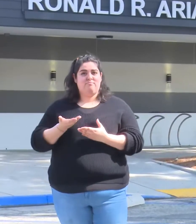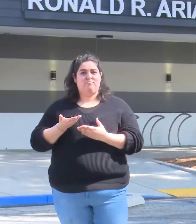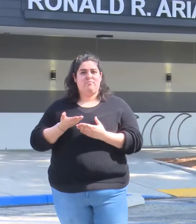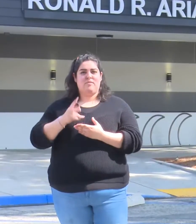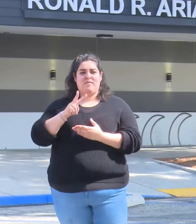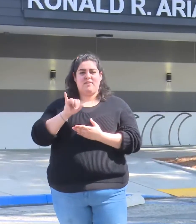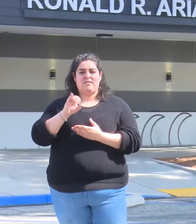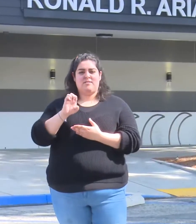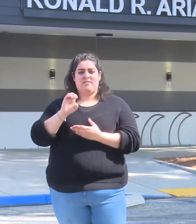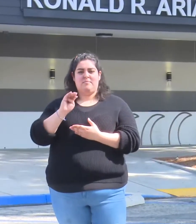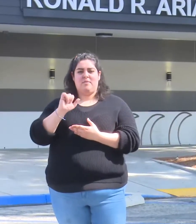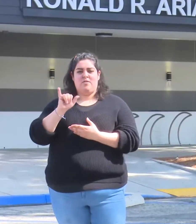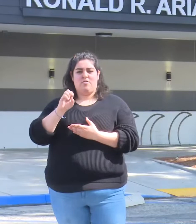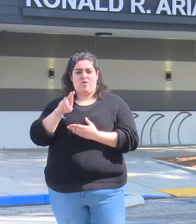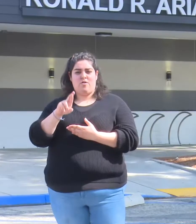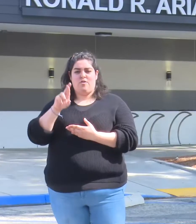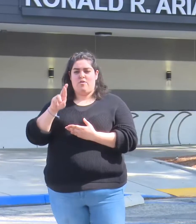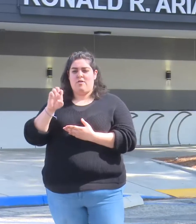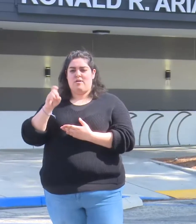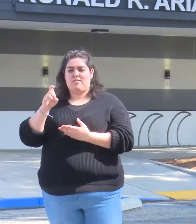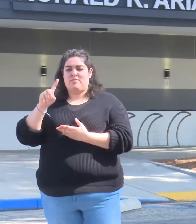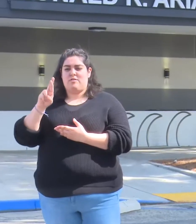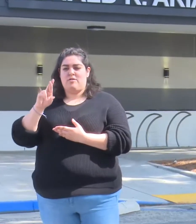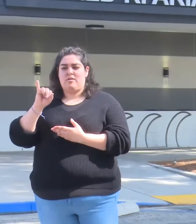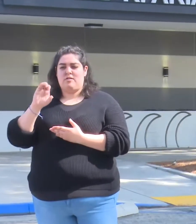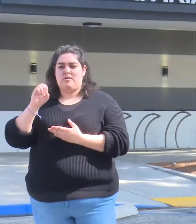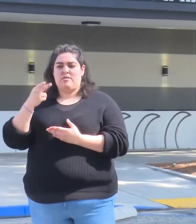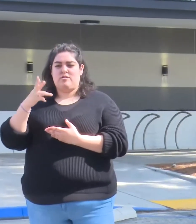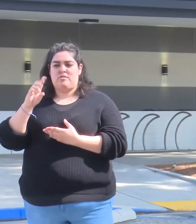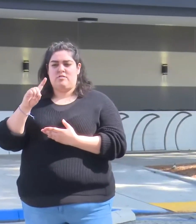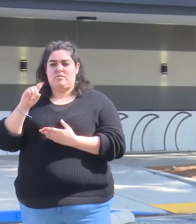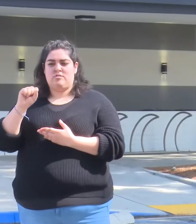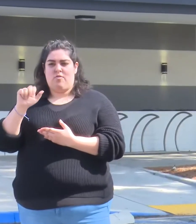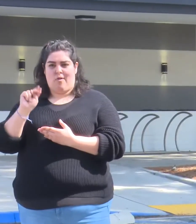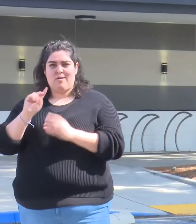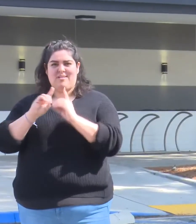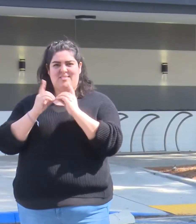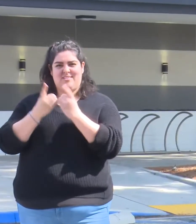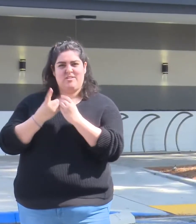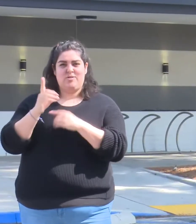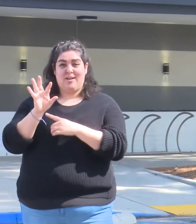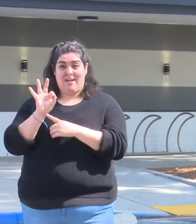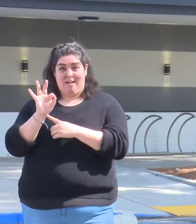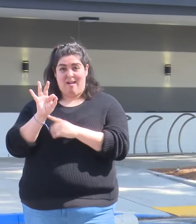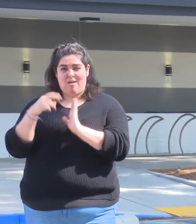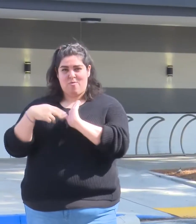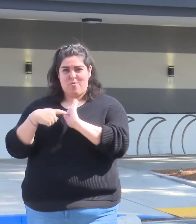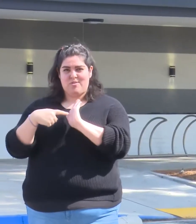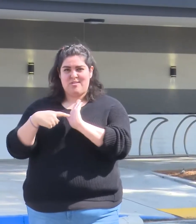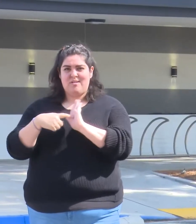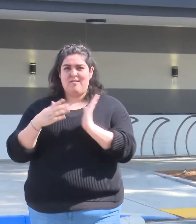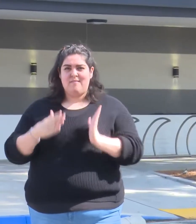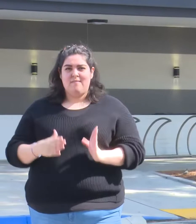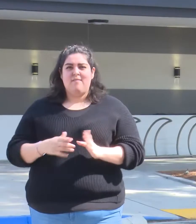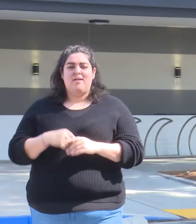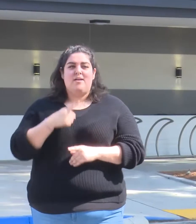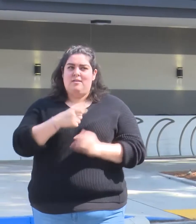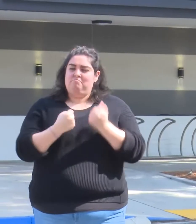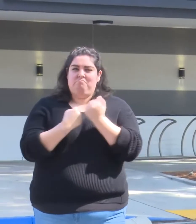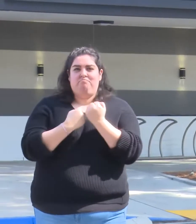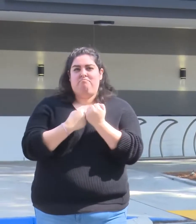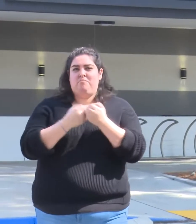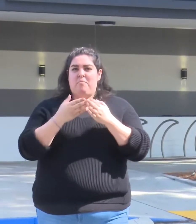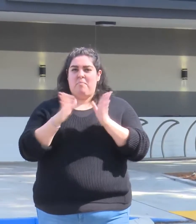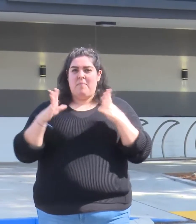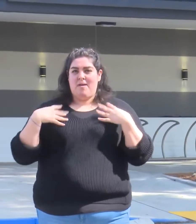Mayor Rex Richardson, who serves on our City Council representing District 9 in North Long Beach. He's been a large supporter of public health, and he